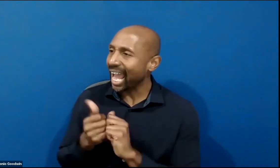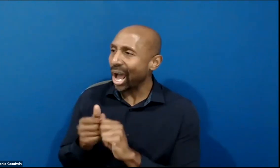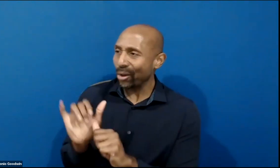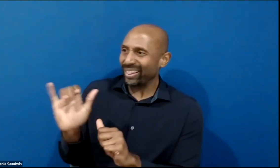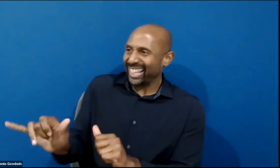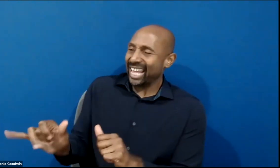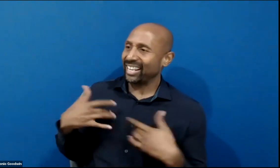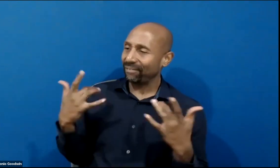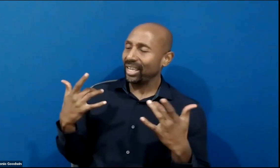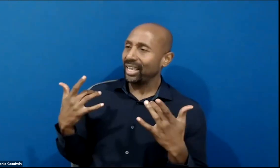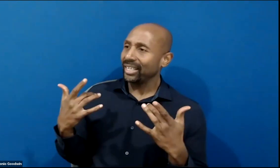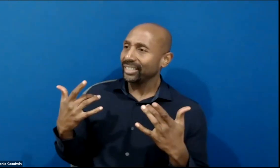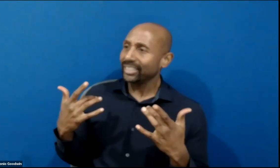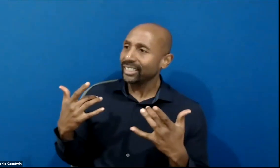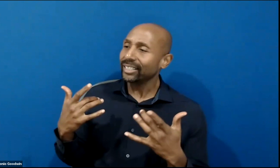a bit of the history about it.